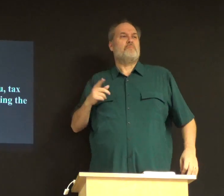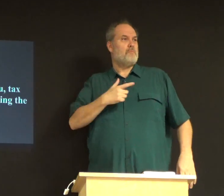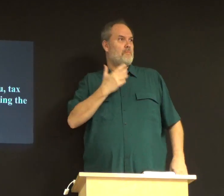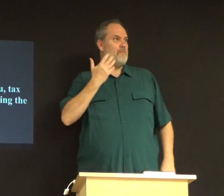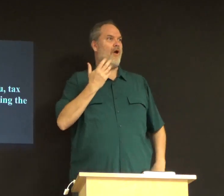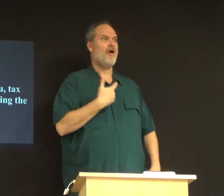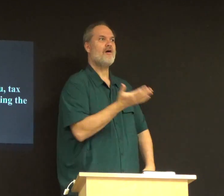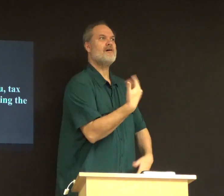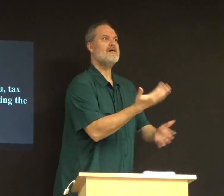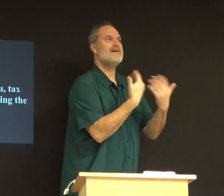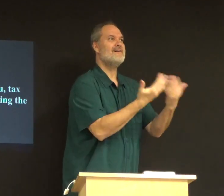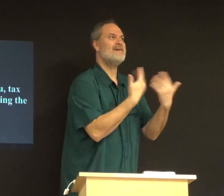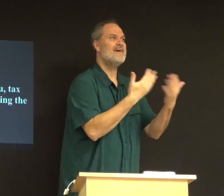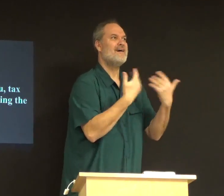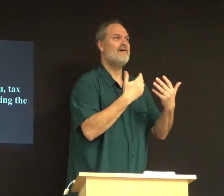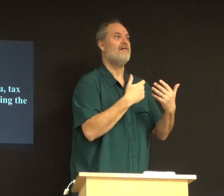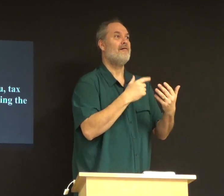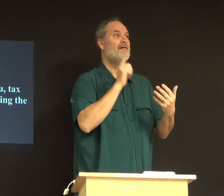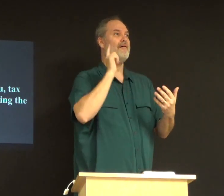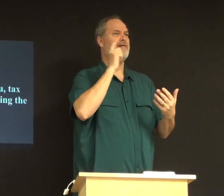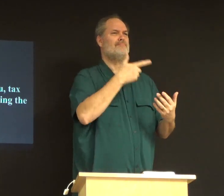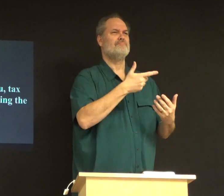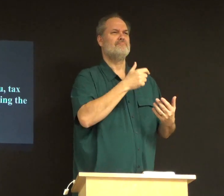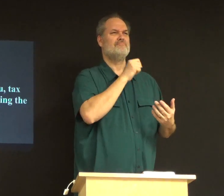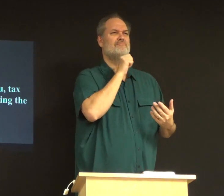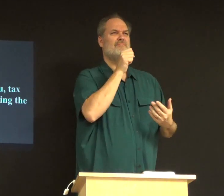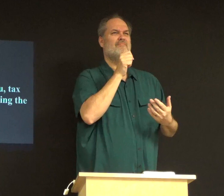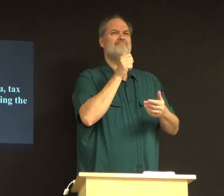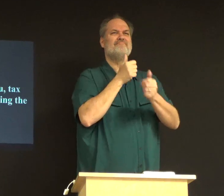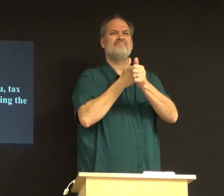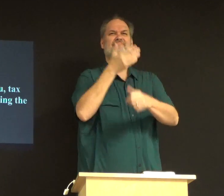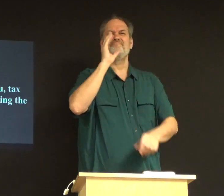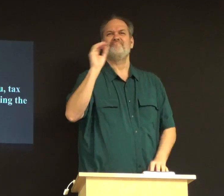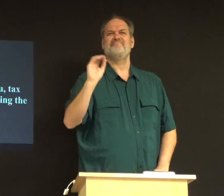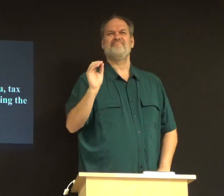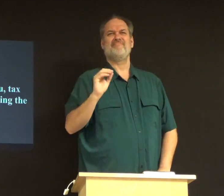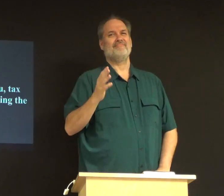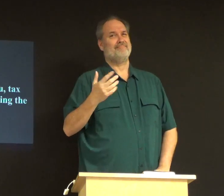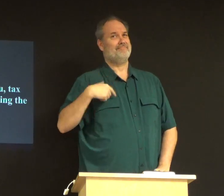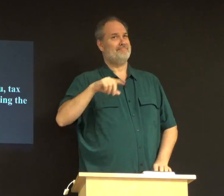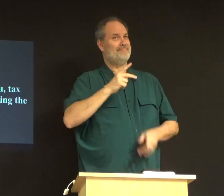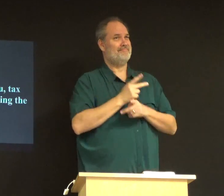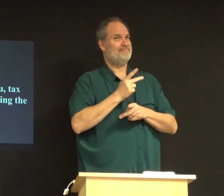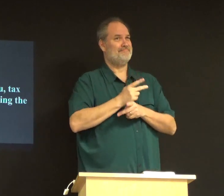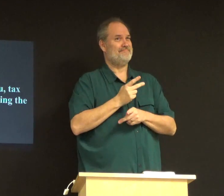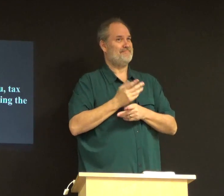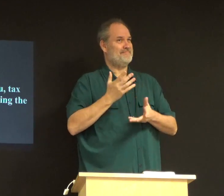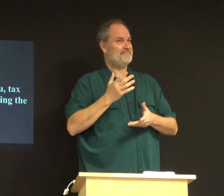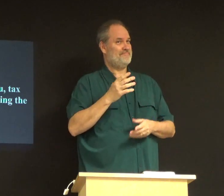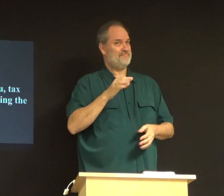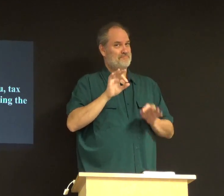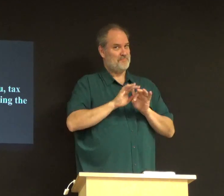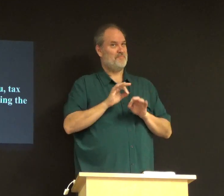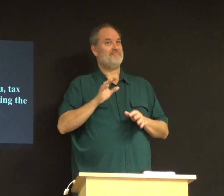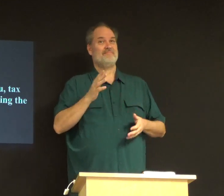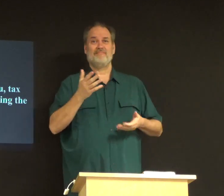religious, people, what about church? Whether they don't know or can't. And then you're a